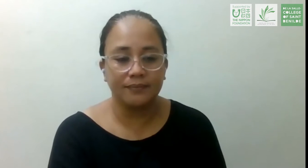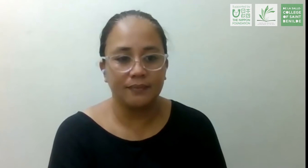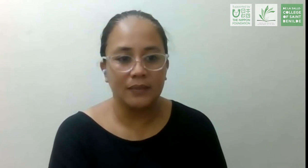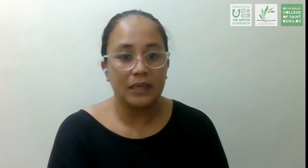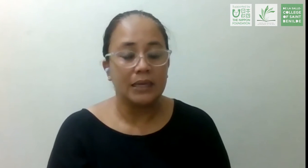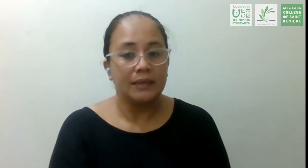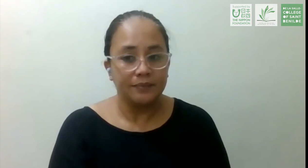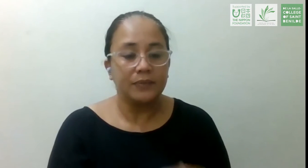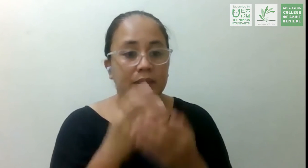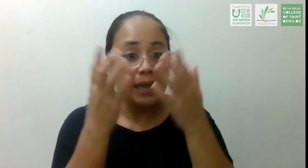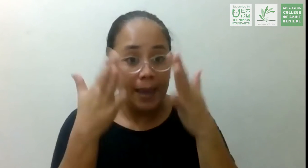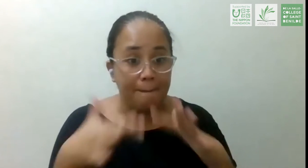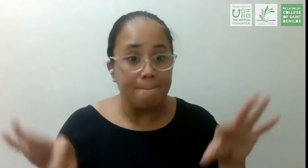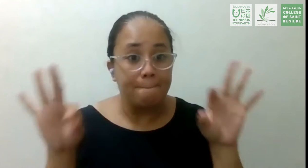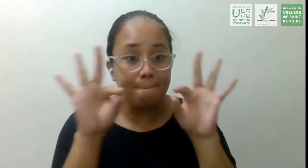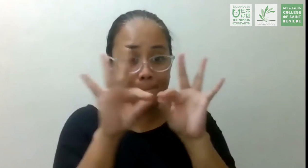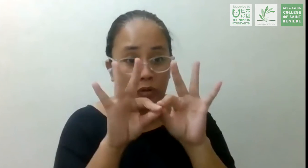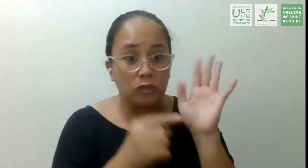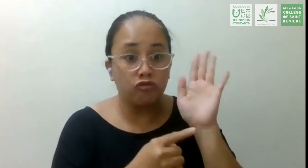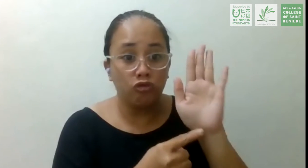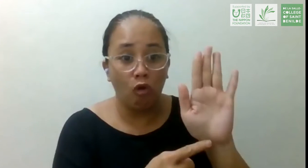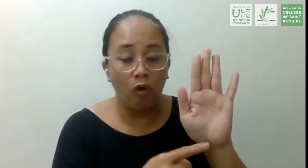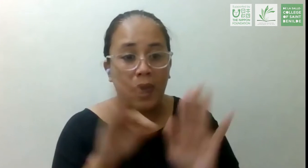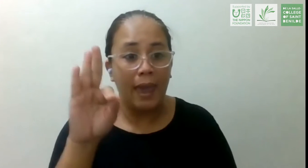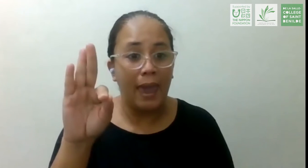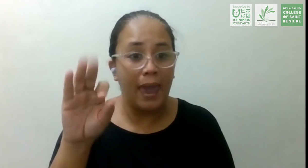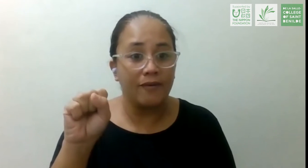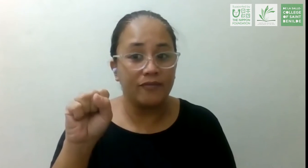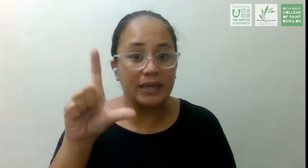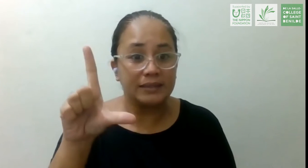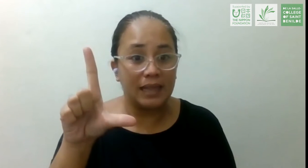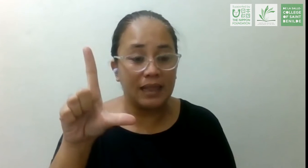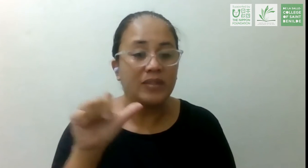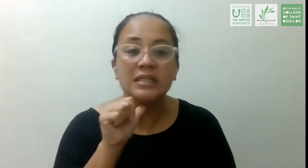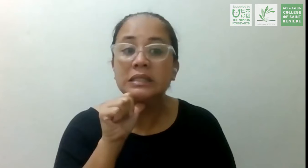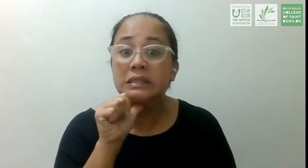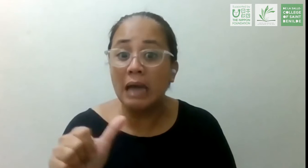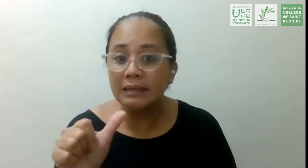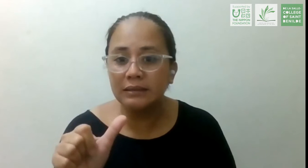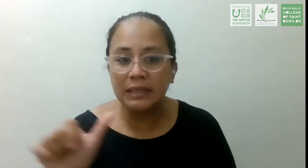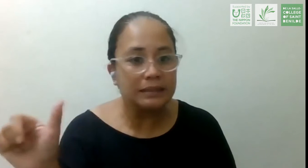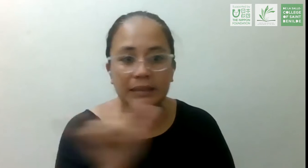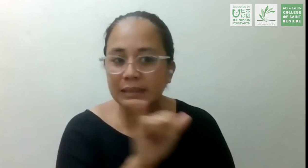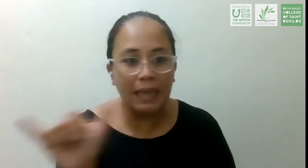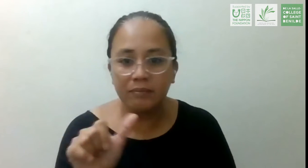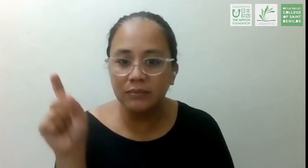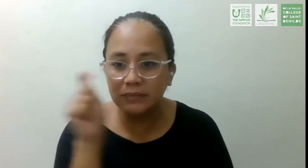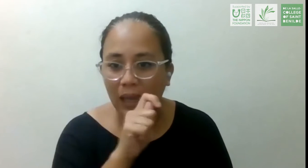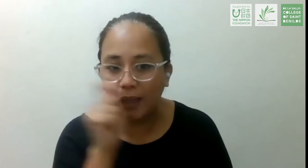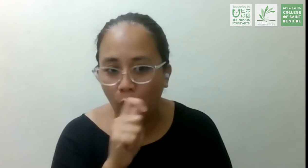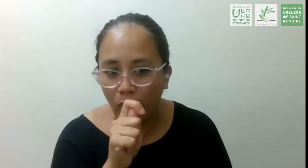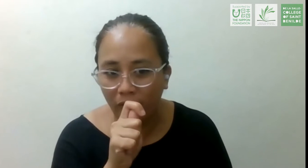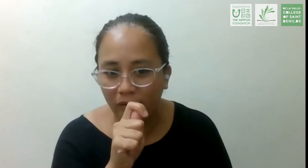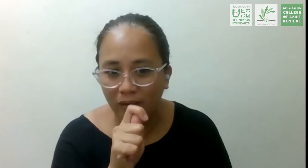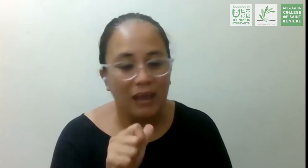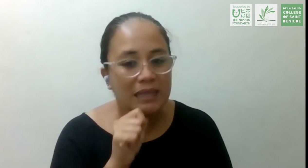important that you want to show that FSL is not the same as Tagalog, was not the